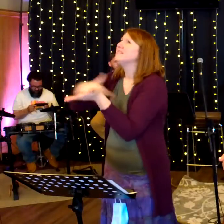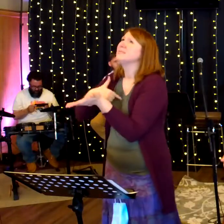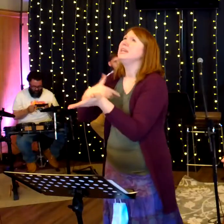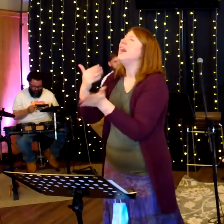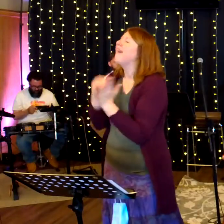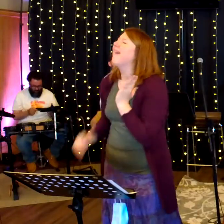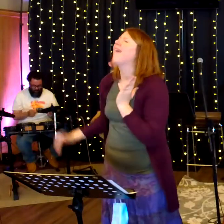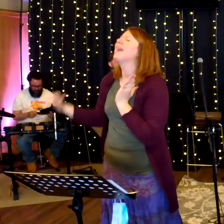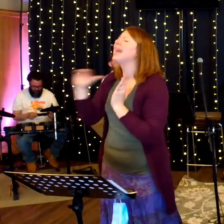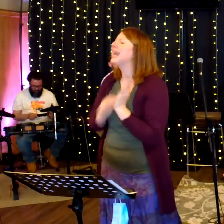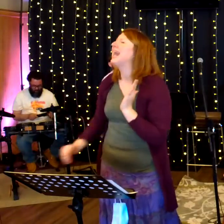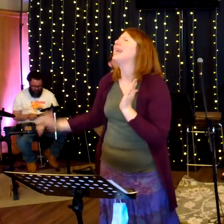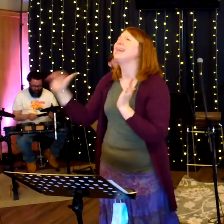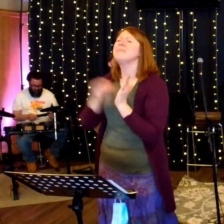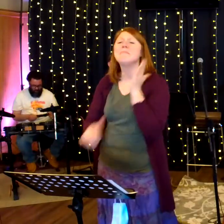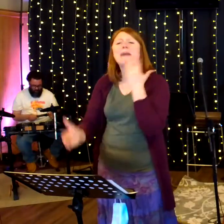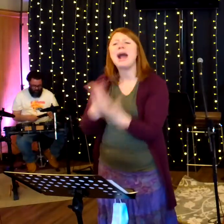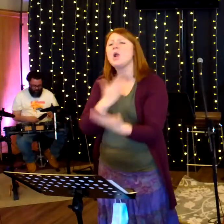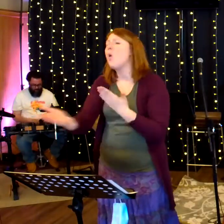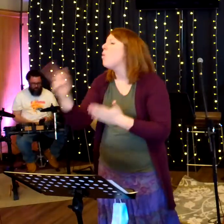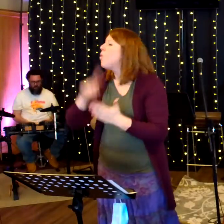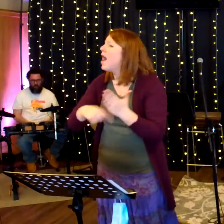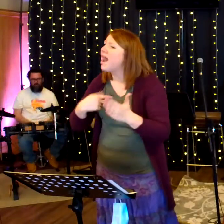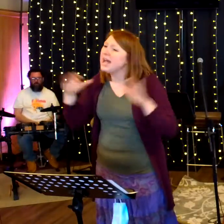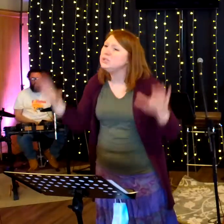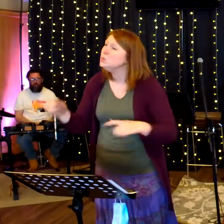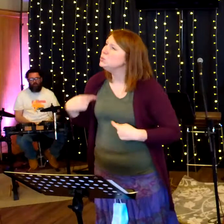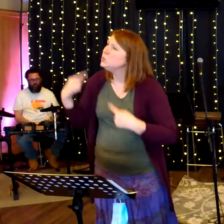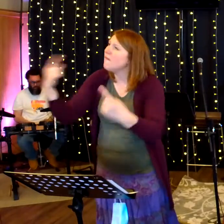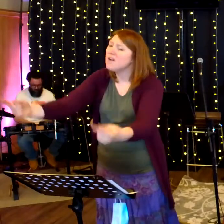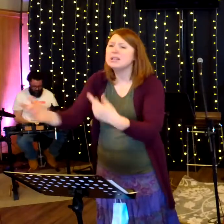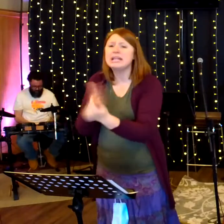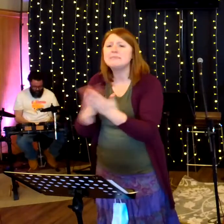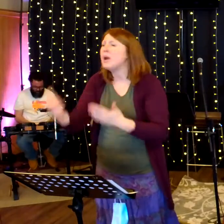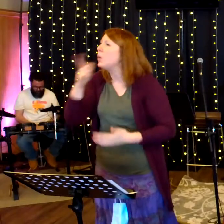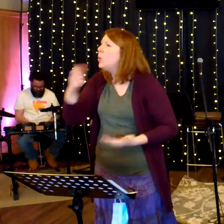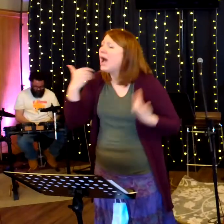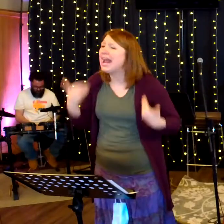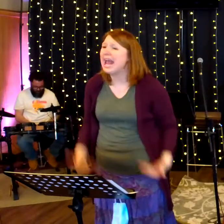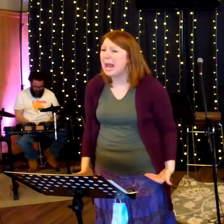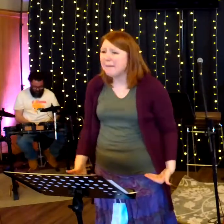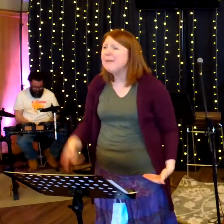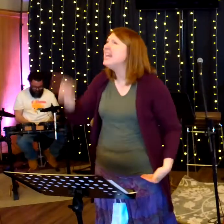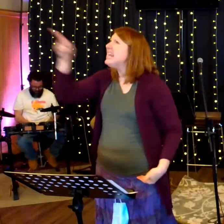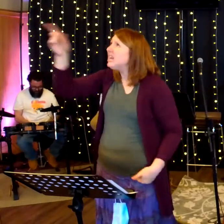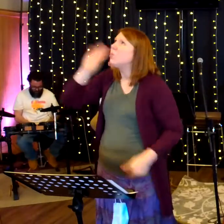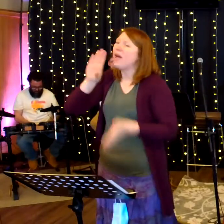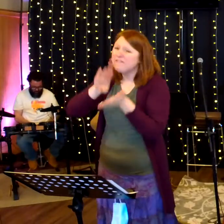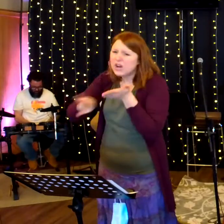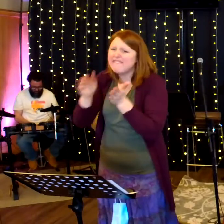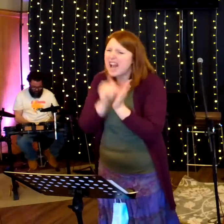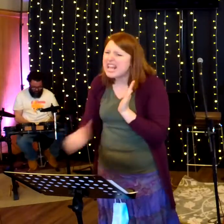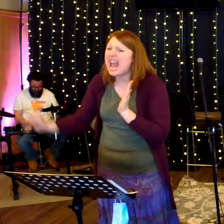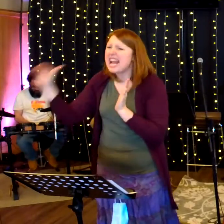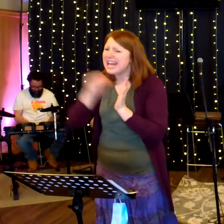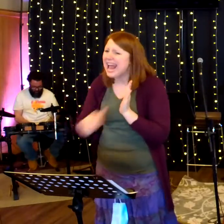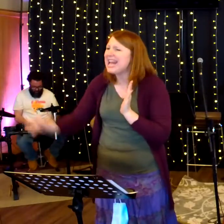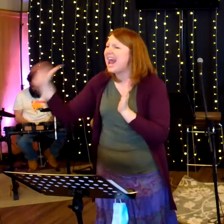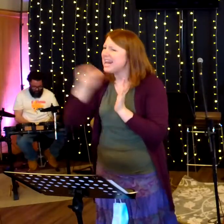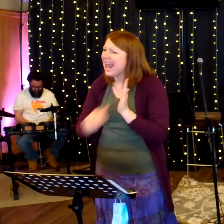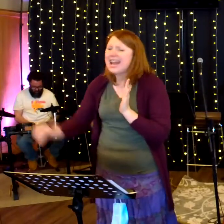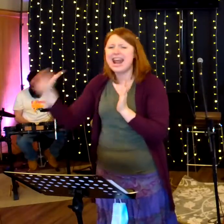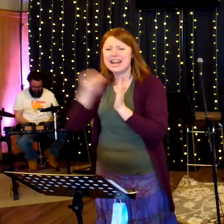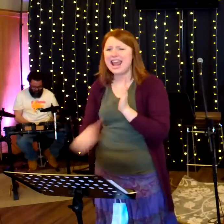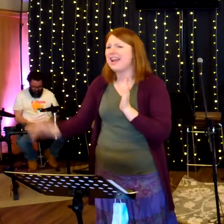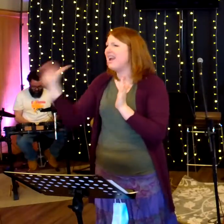are, where you've been, or what you've done, you are never too far gone. And don't let anybody ever tell